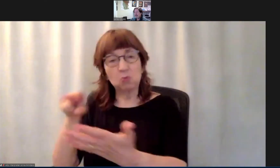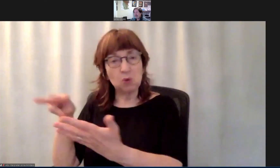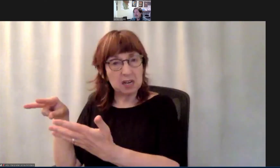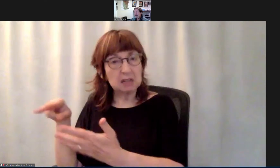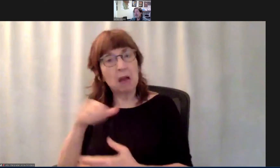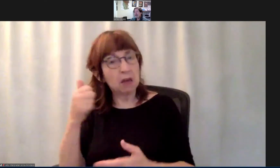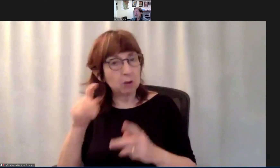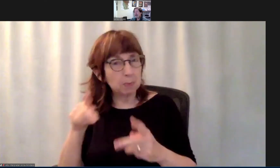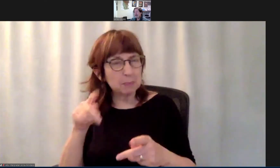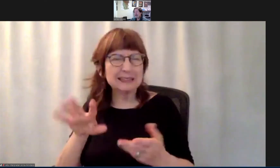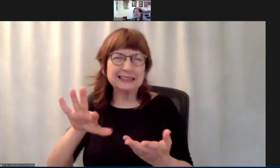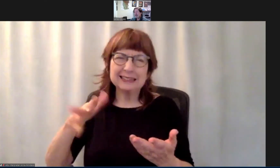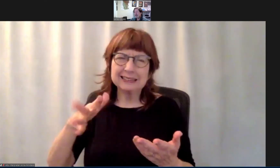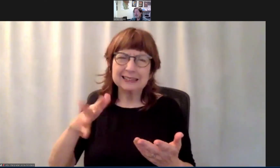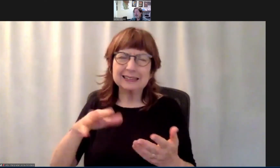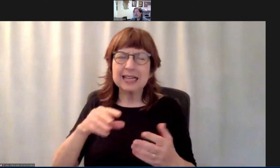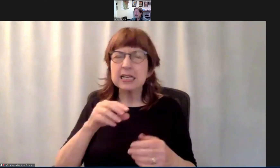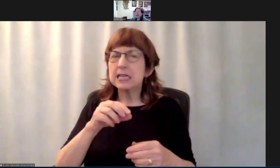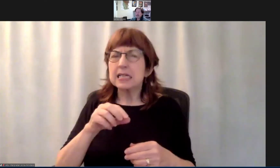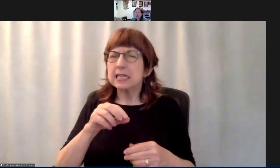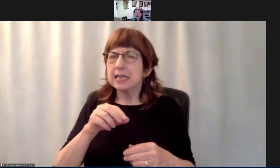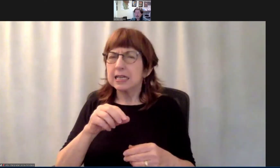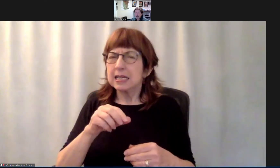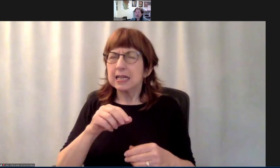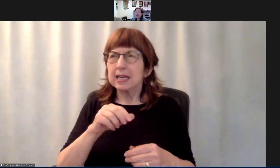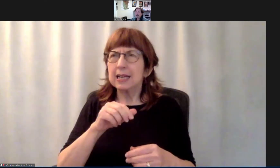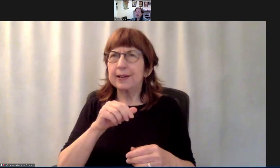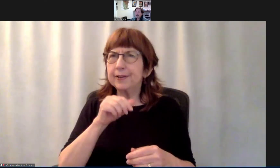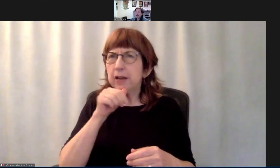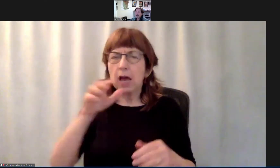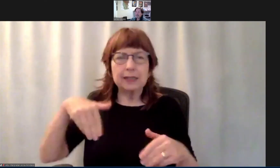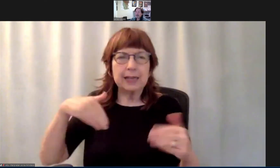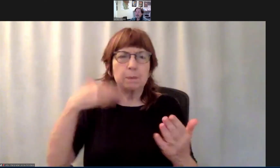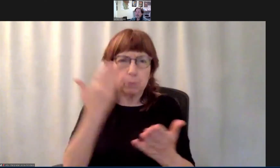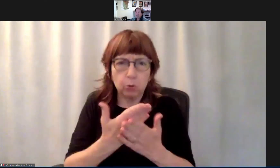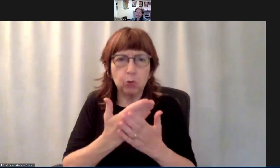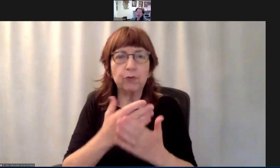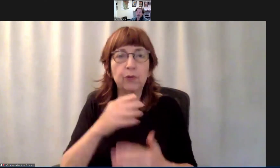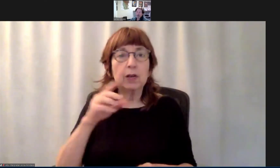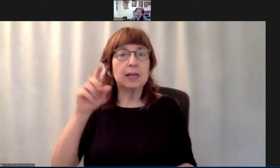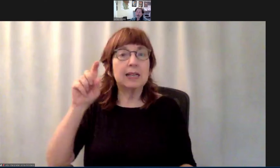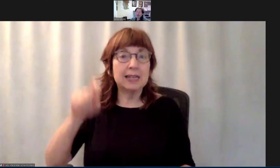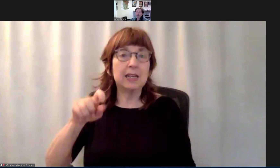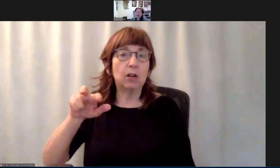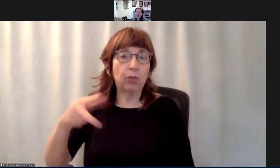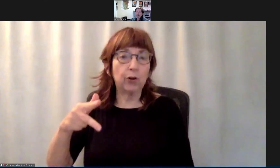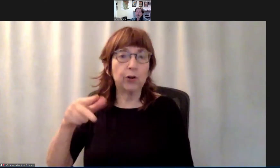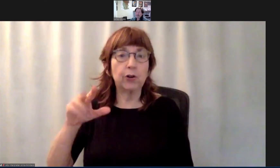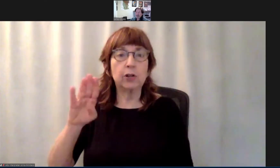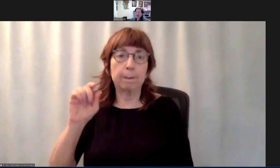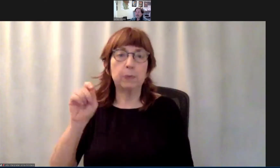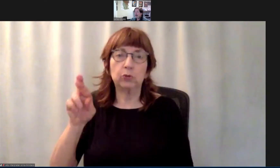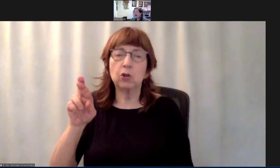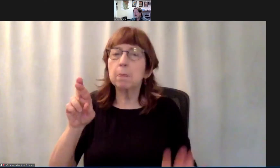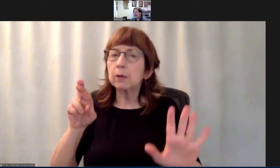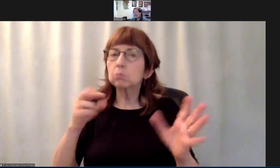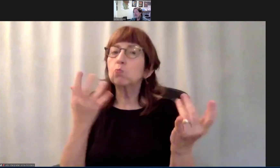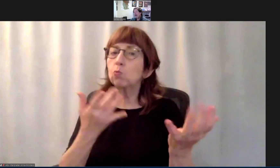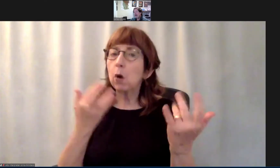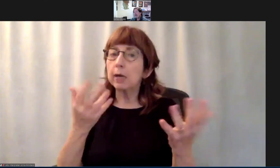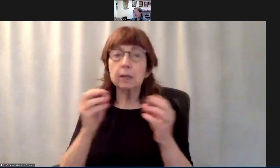be thin, that a booster shot is absolutely necessary. But we're waiting for the data to come in,